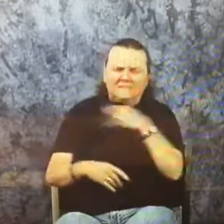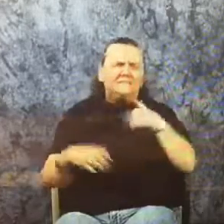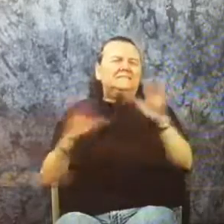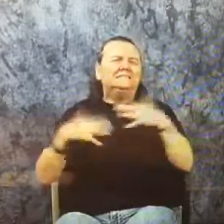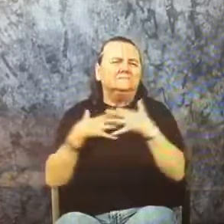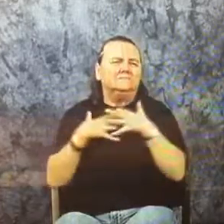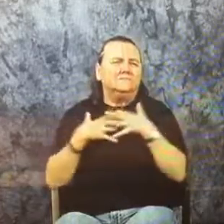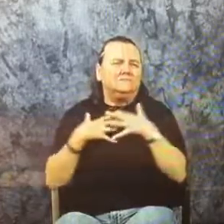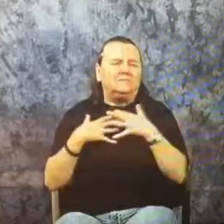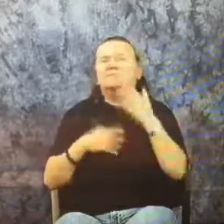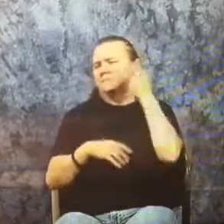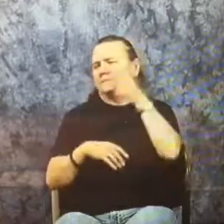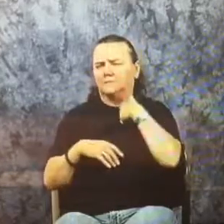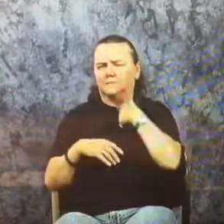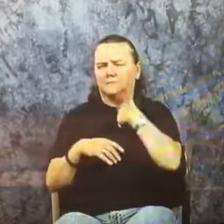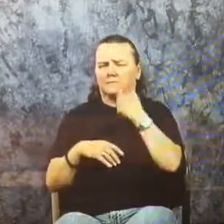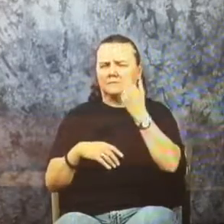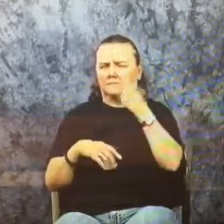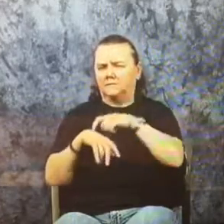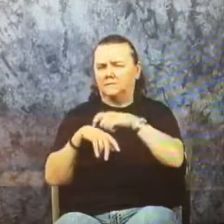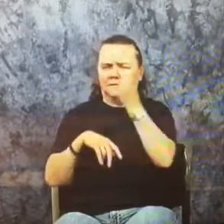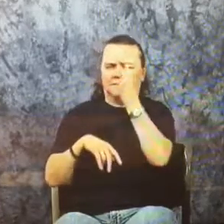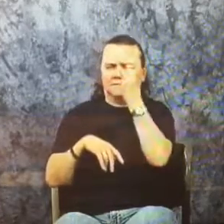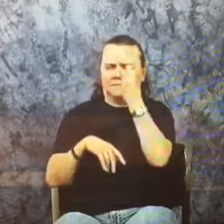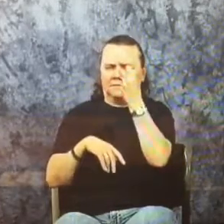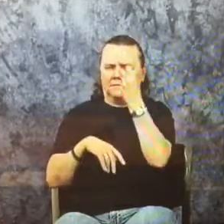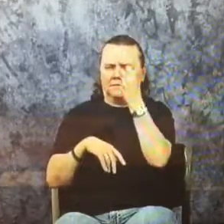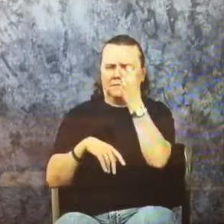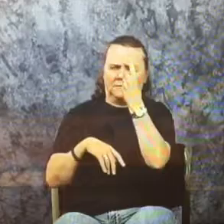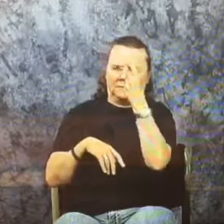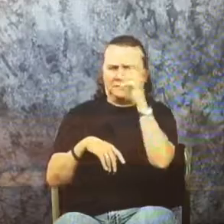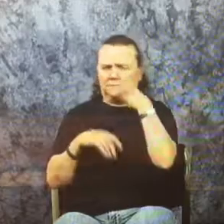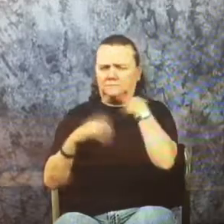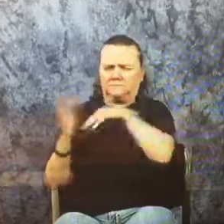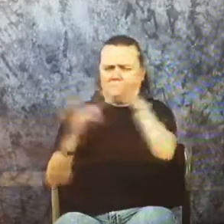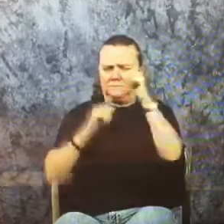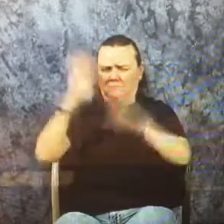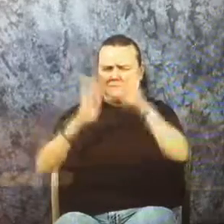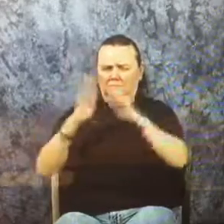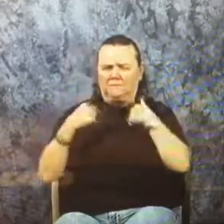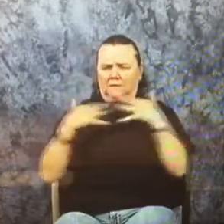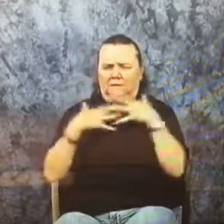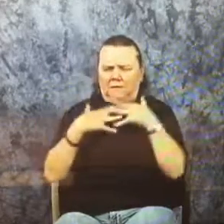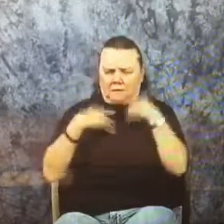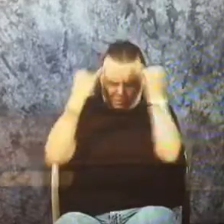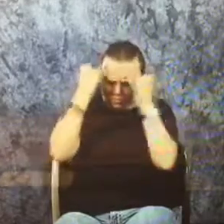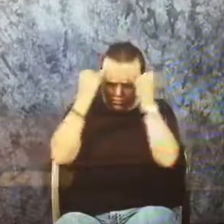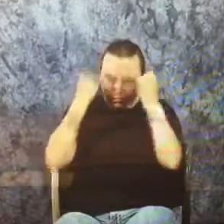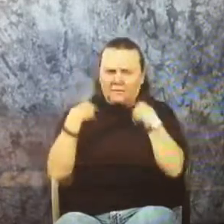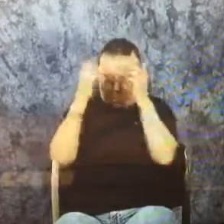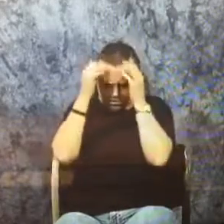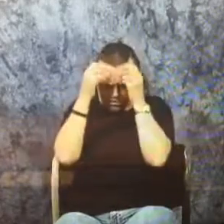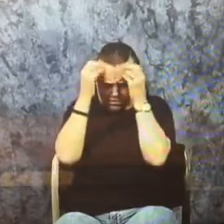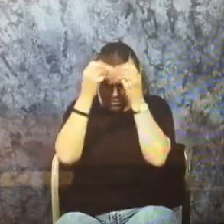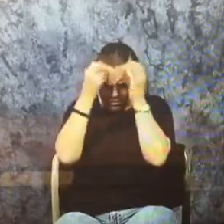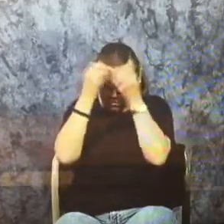said, "Calm down." I was like, "No, I'm so scared. I want to go home." So it was about 11:20, and I just kept imagining